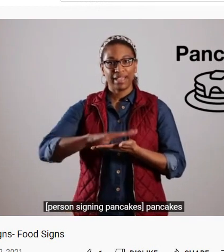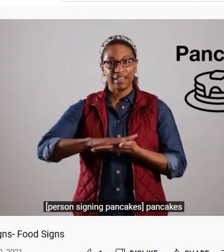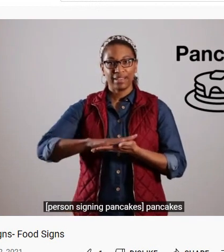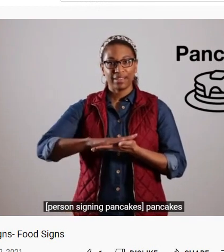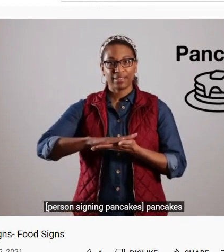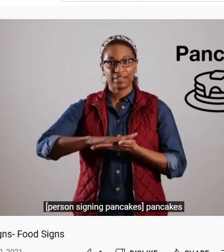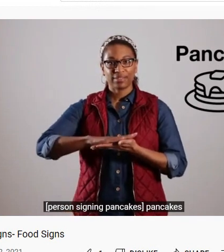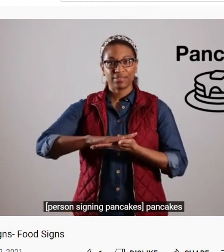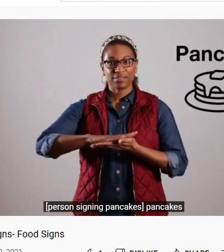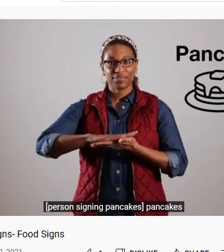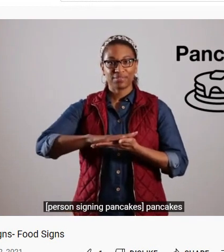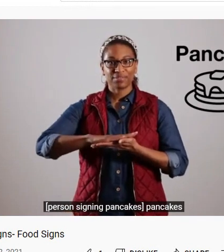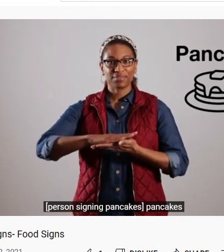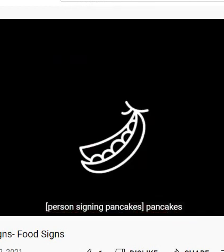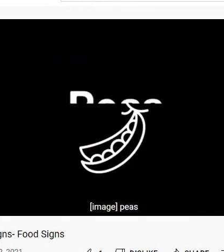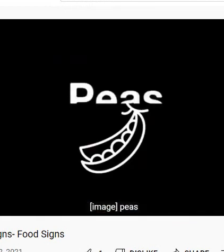pancake.